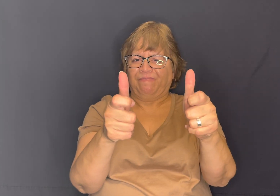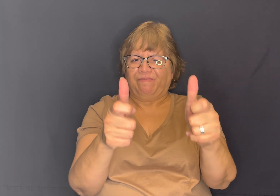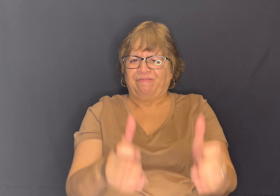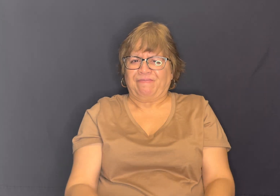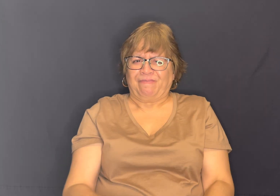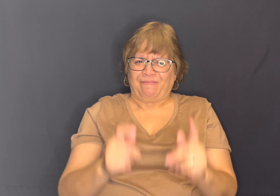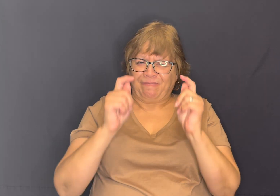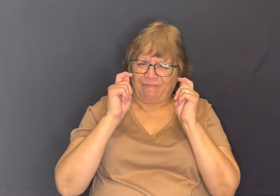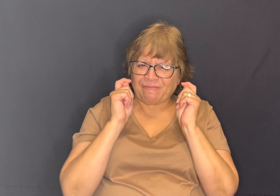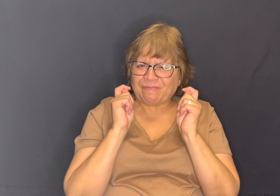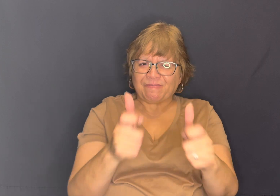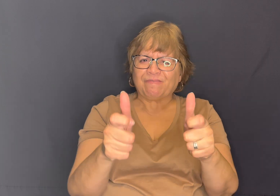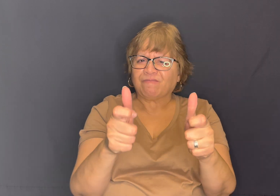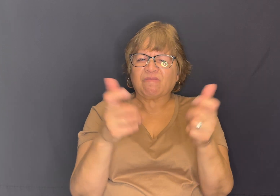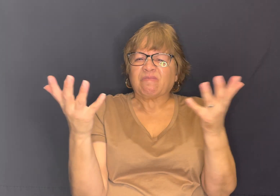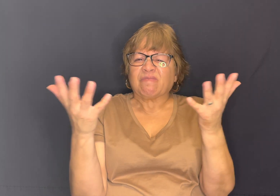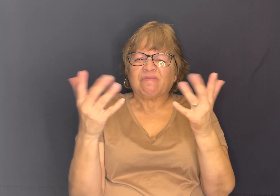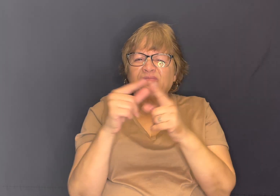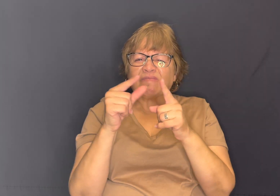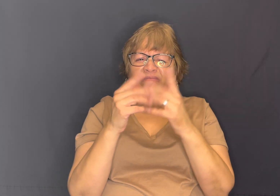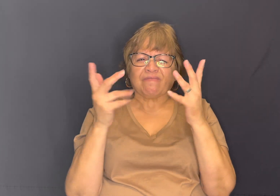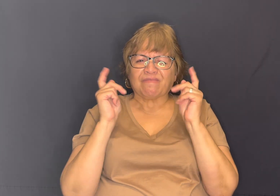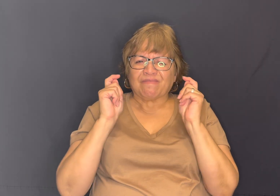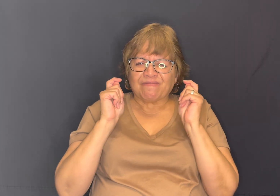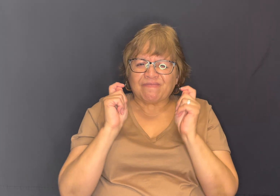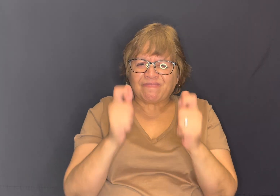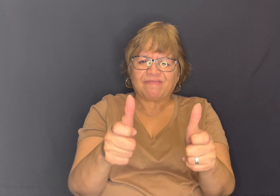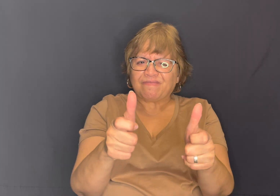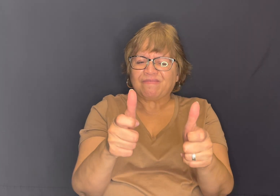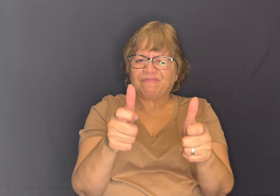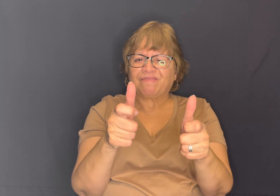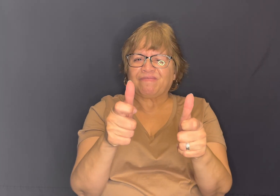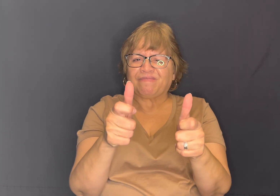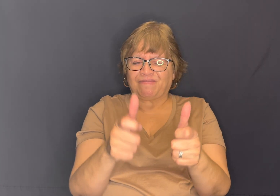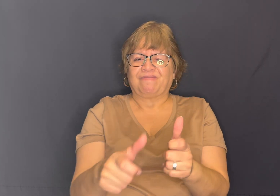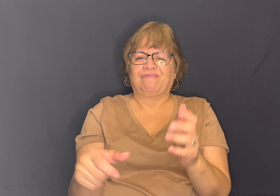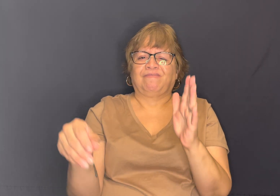All right, what about this one? What word is that?